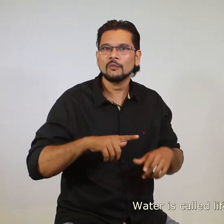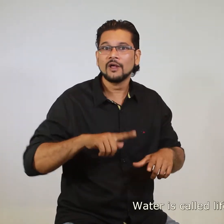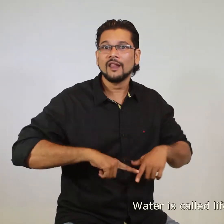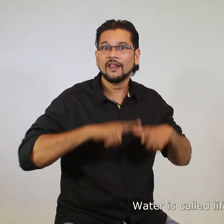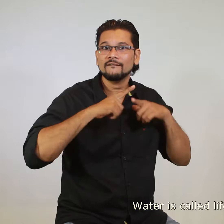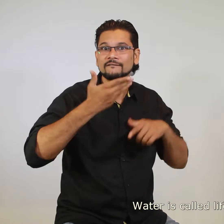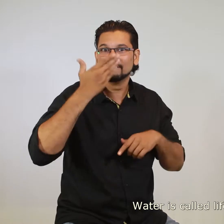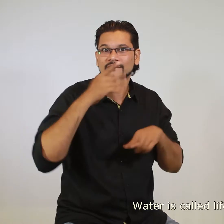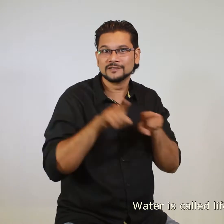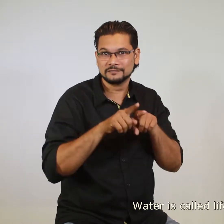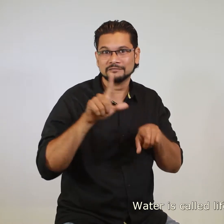Water is called life.